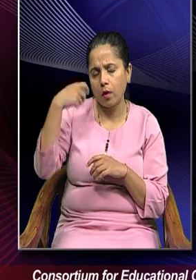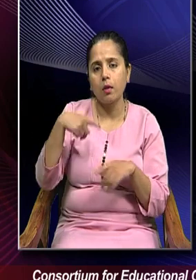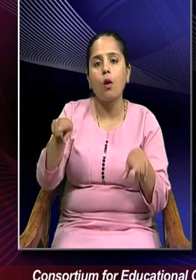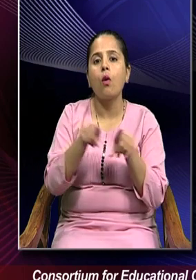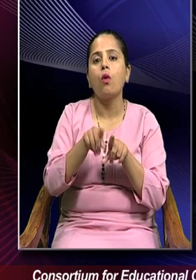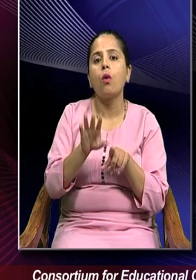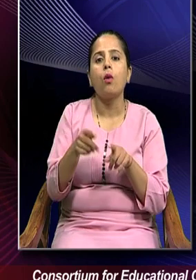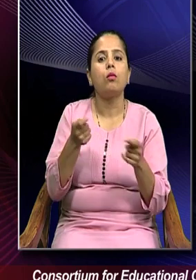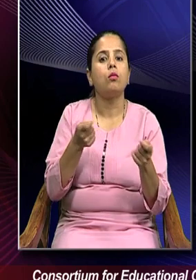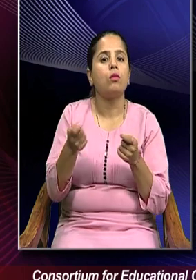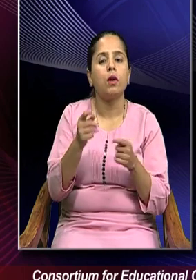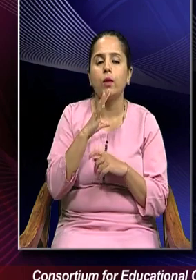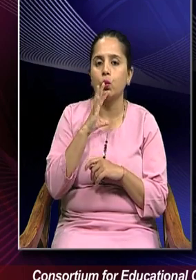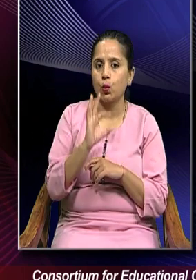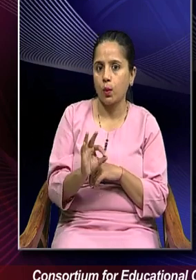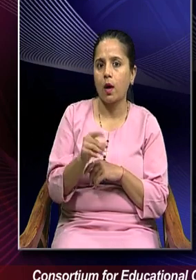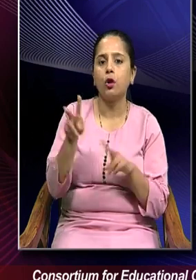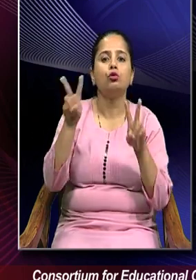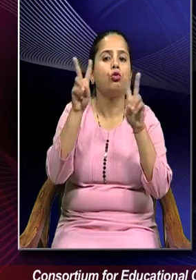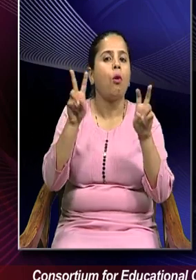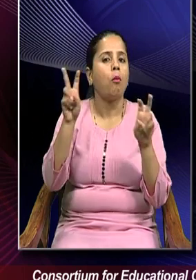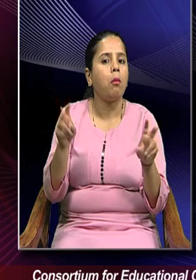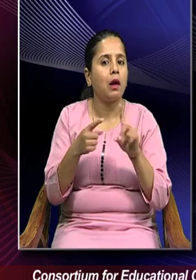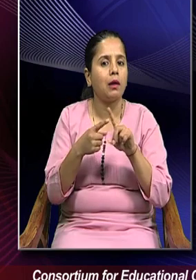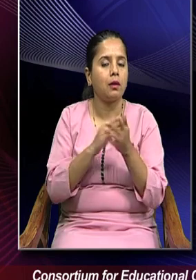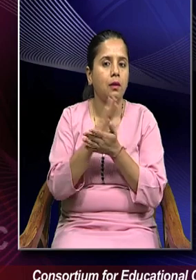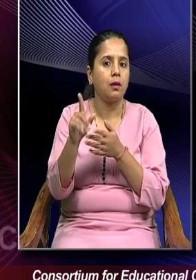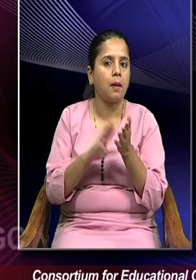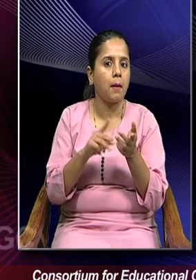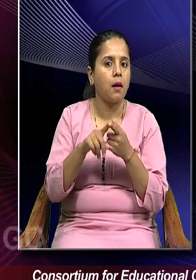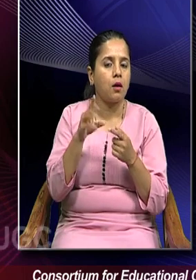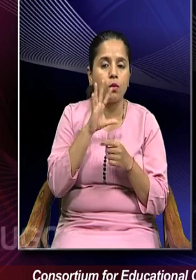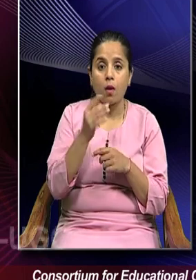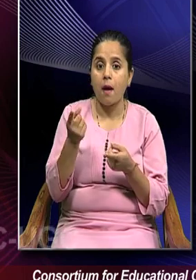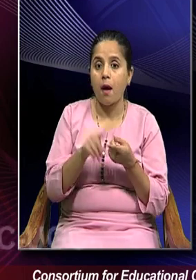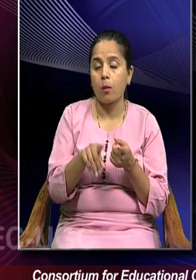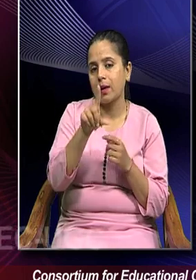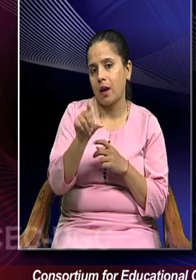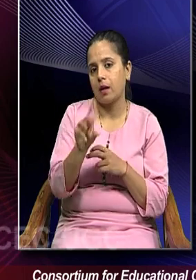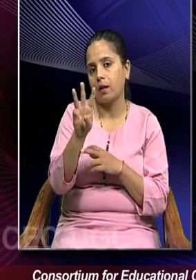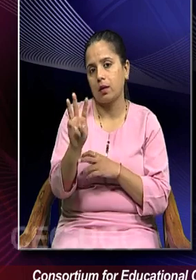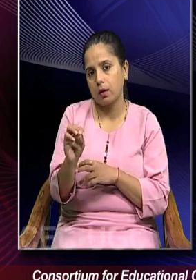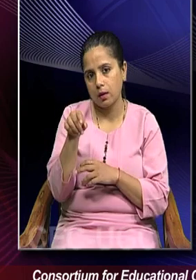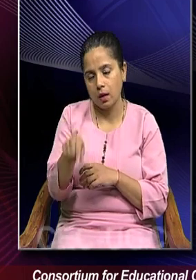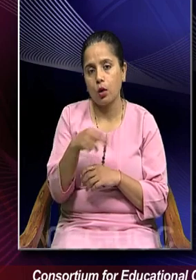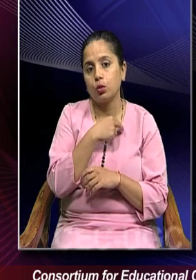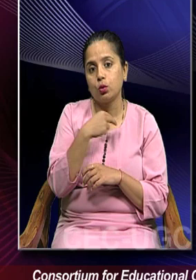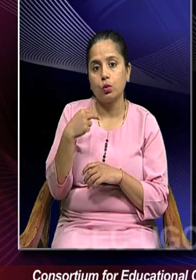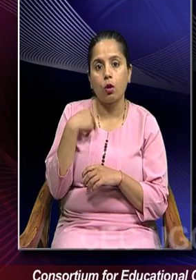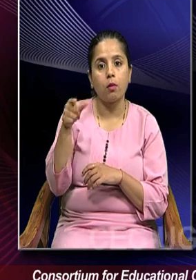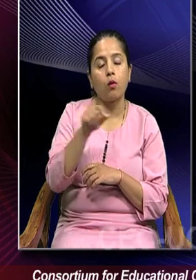also dealing with the realist kind of a theme, because this actually happened during the 1930s when the doctor was